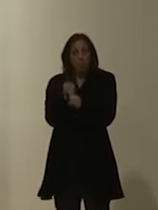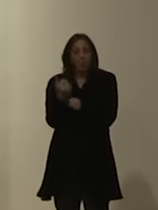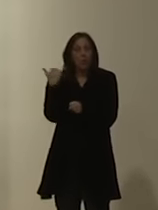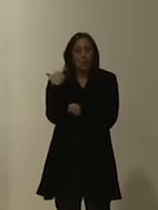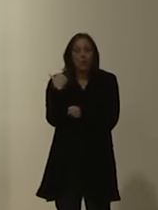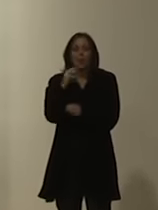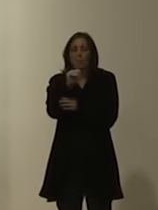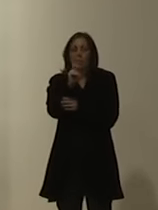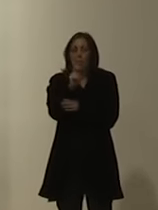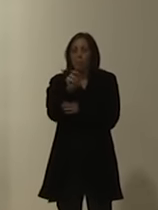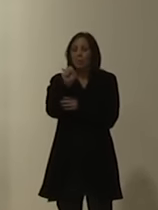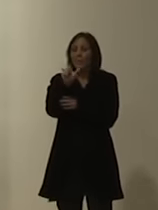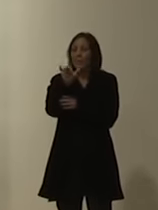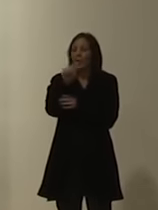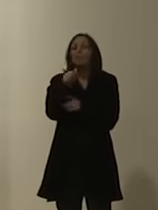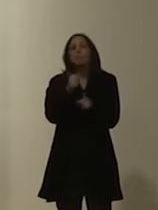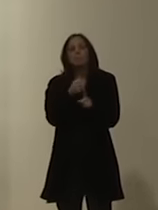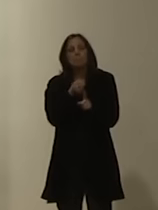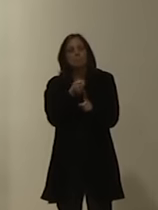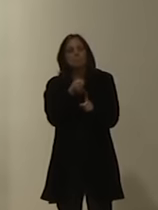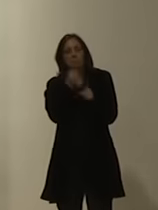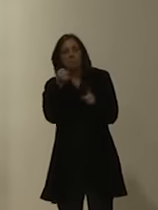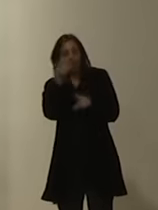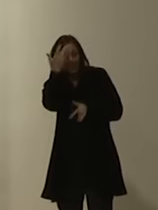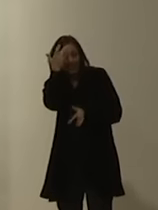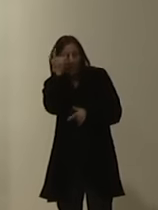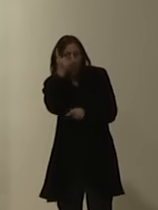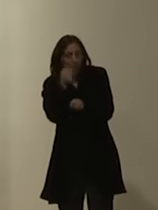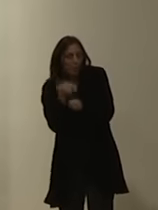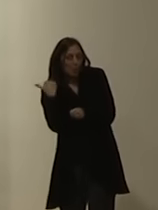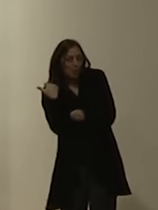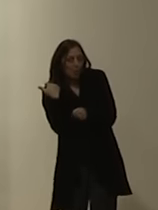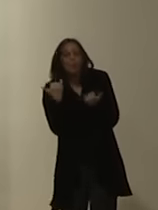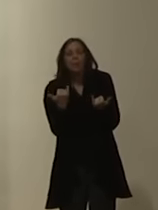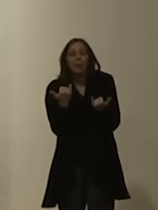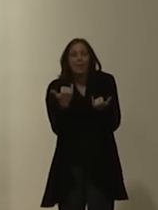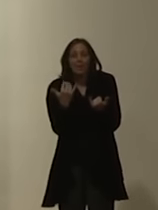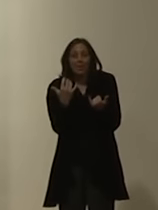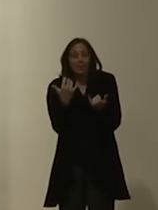ill and shortly thereafter died.